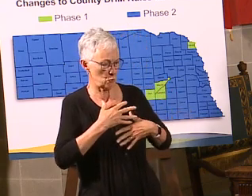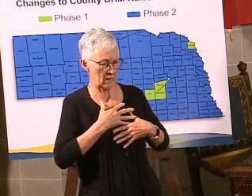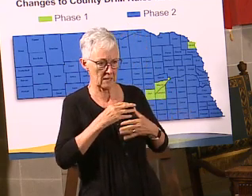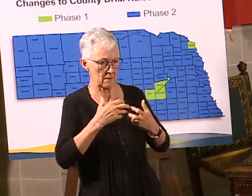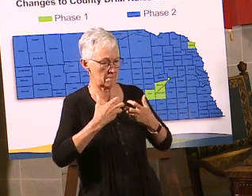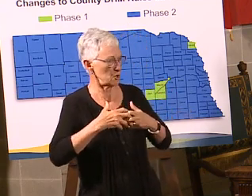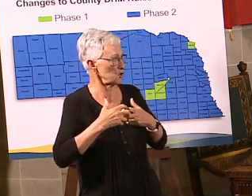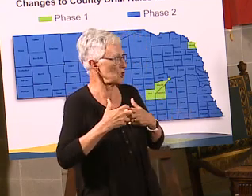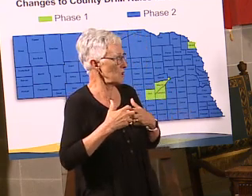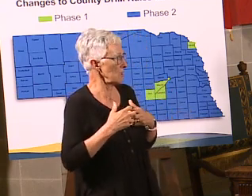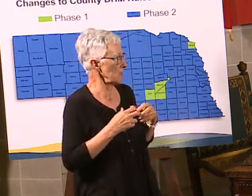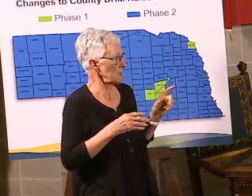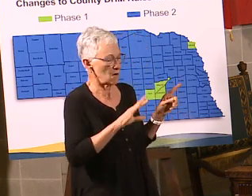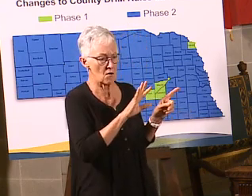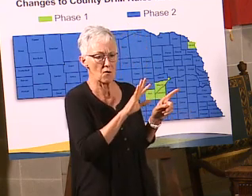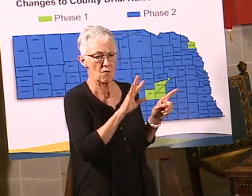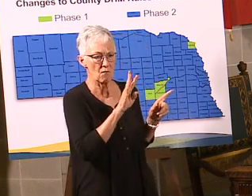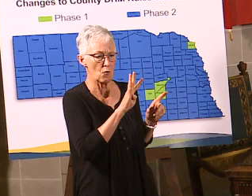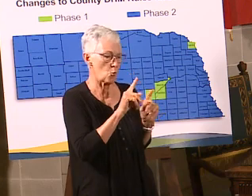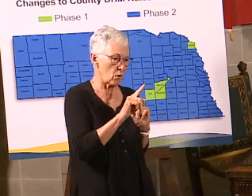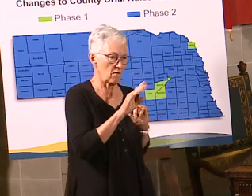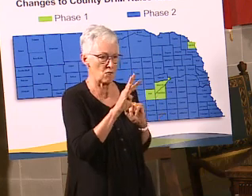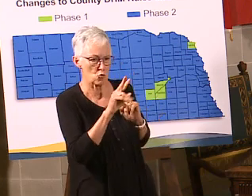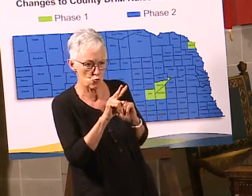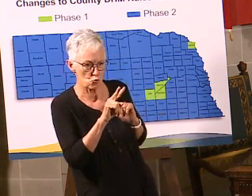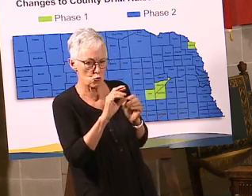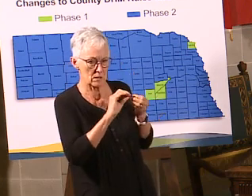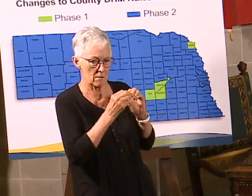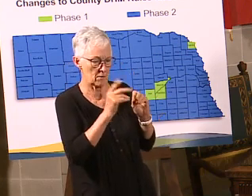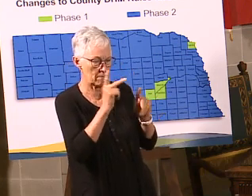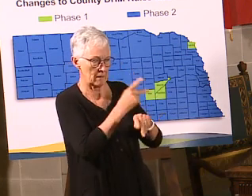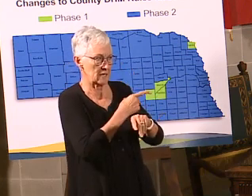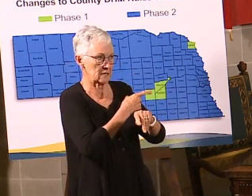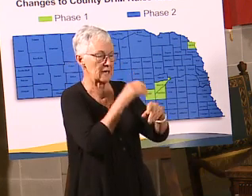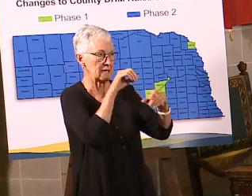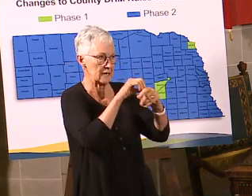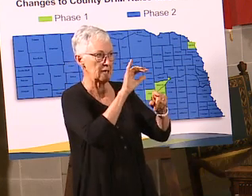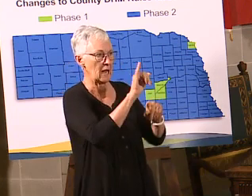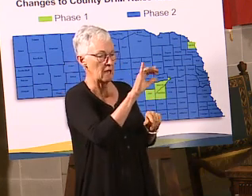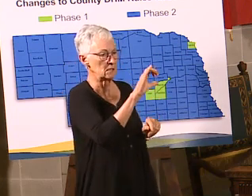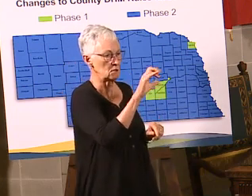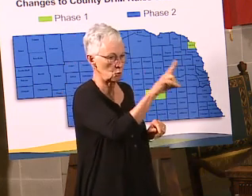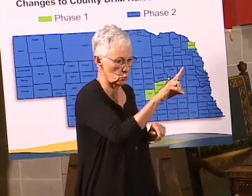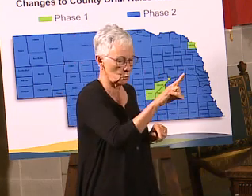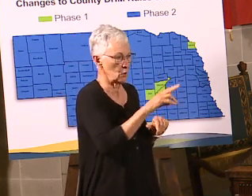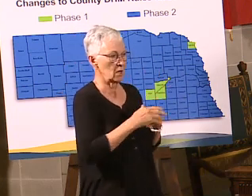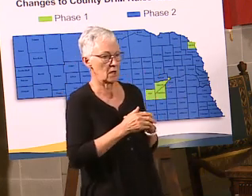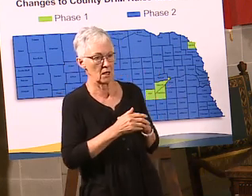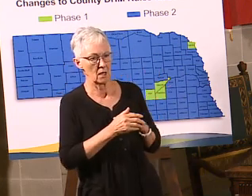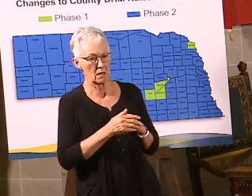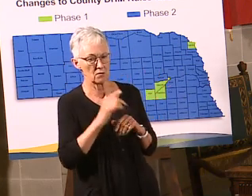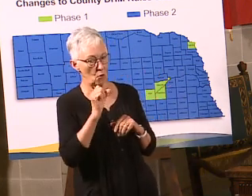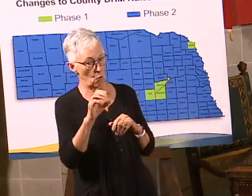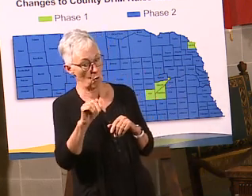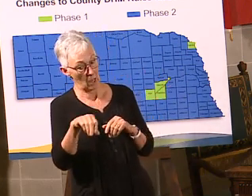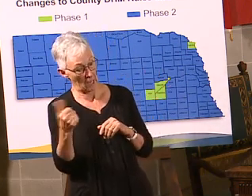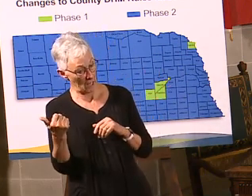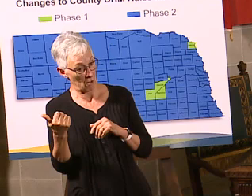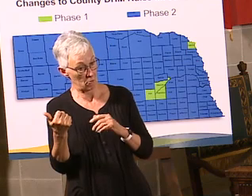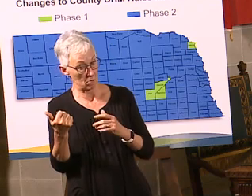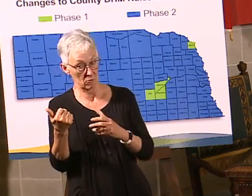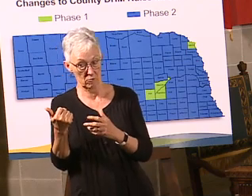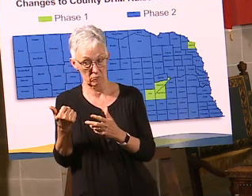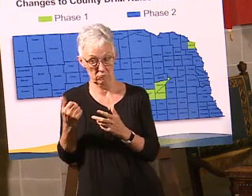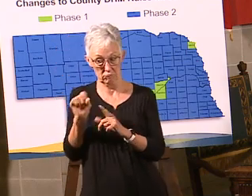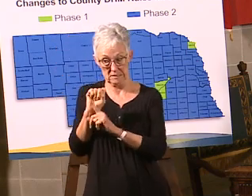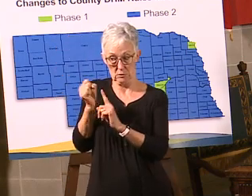Or I'm sorry, that 42, 41 is the number of patients in ICU, COVID patients in ICU. So part of the other dynamic that's going on here is